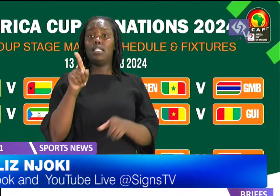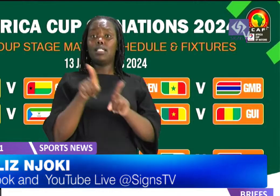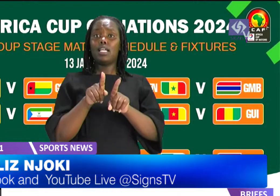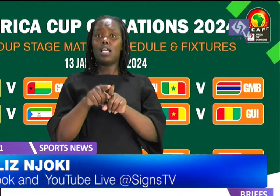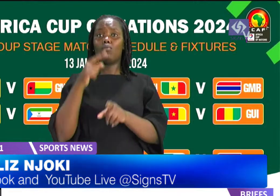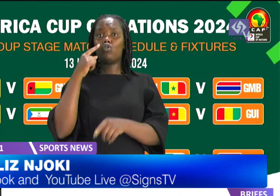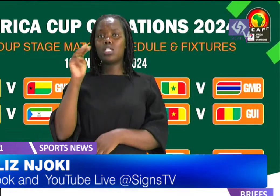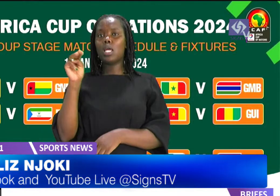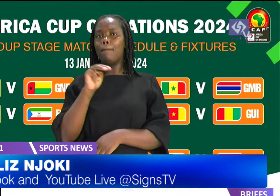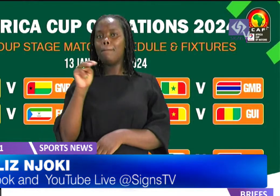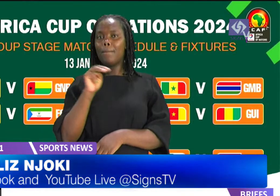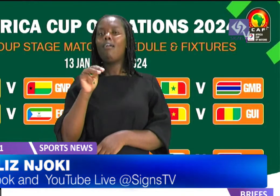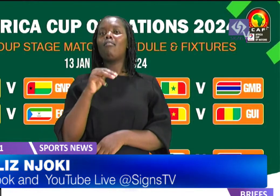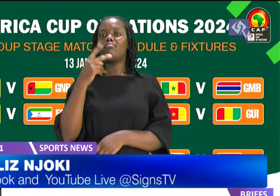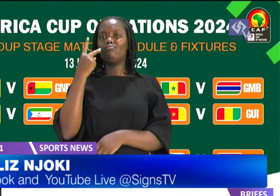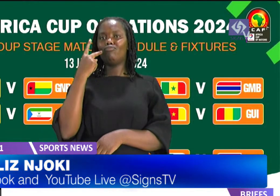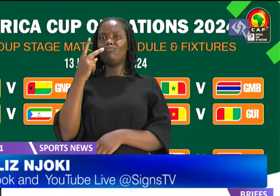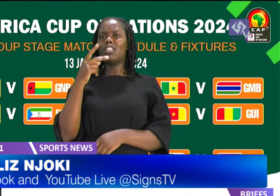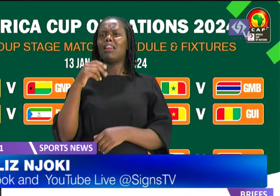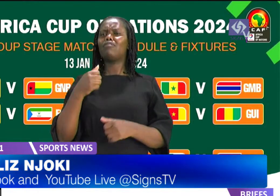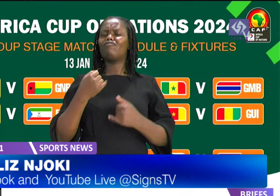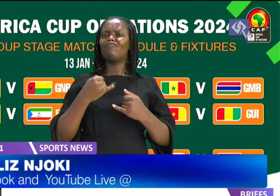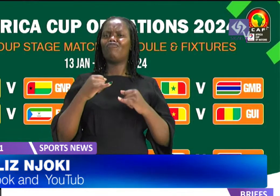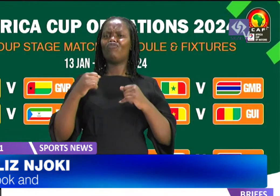upset against Tunisia, courtesy of